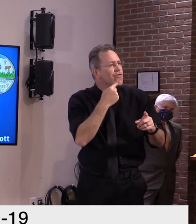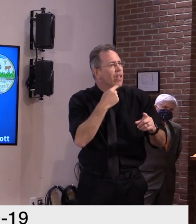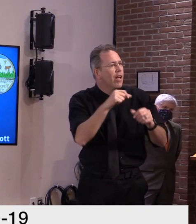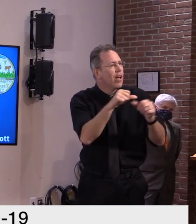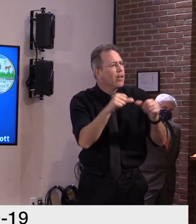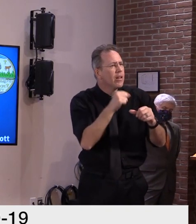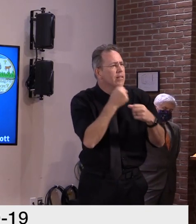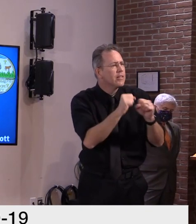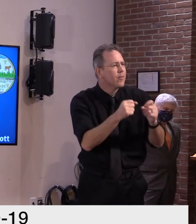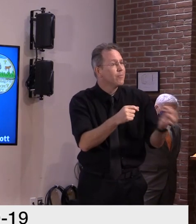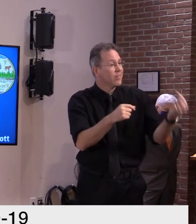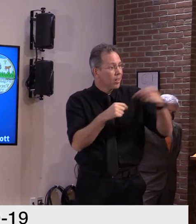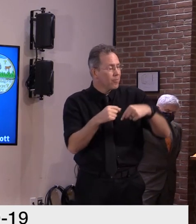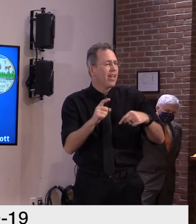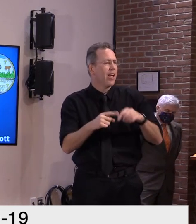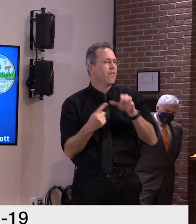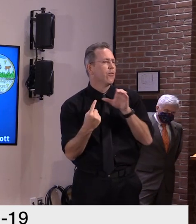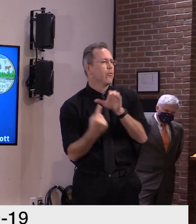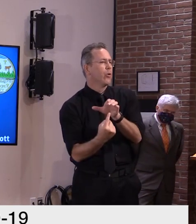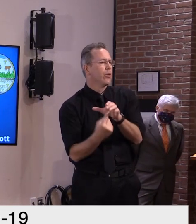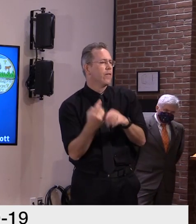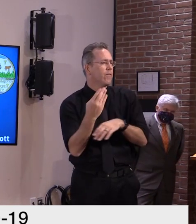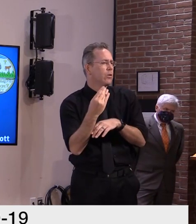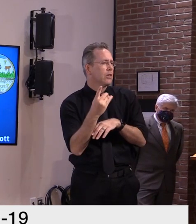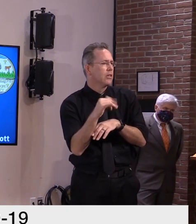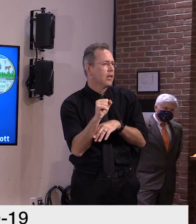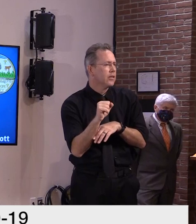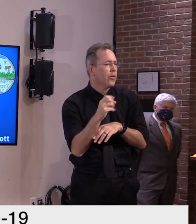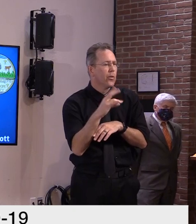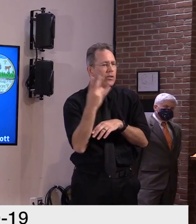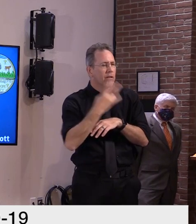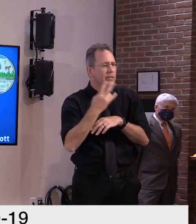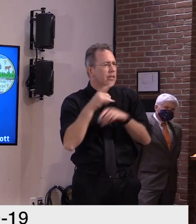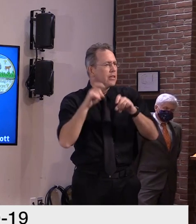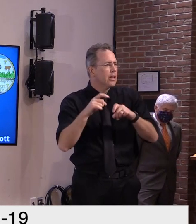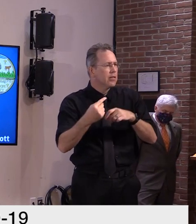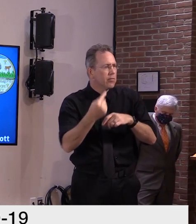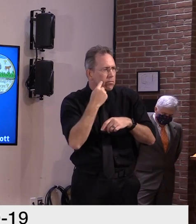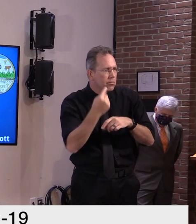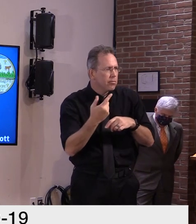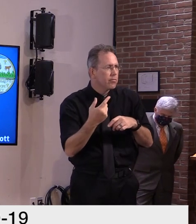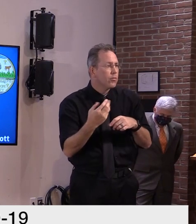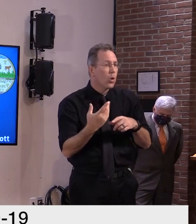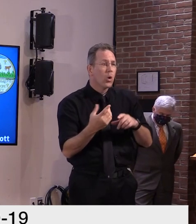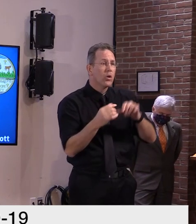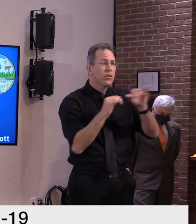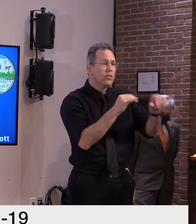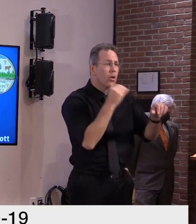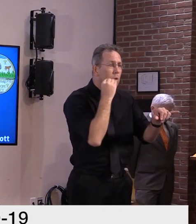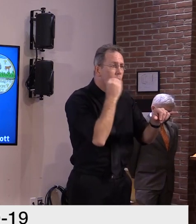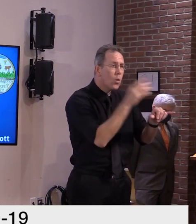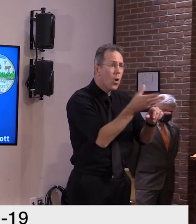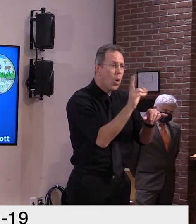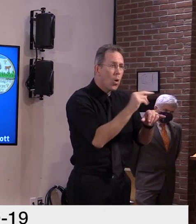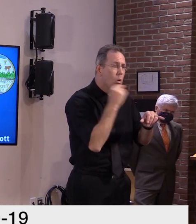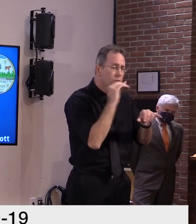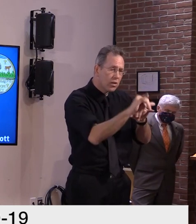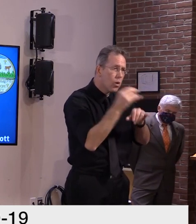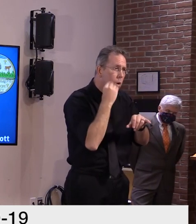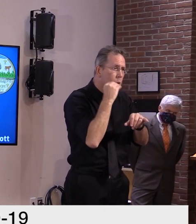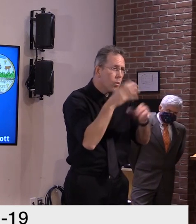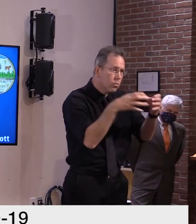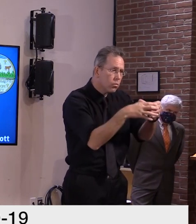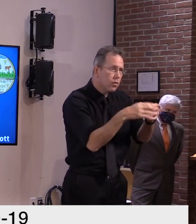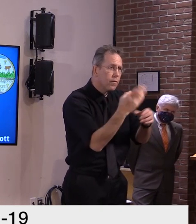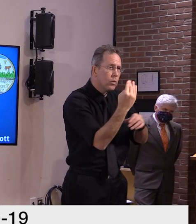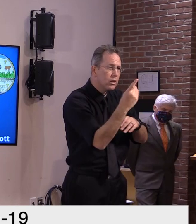real opportunity that Vermont affords people. You can quarantine at your home for 14 days or for 7 days and test, and then come straight to